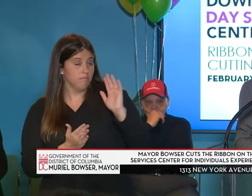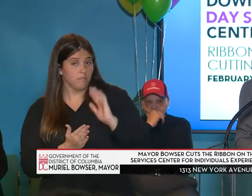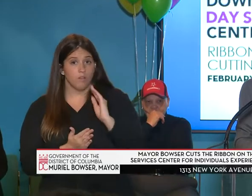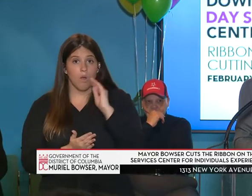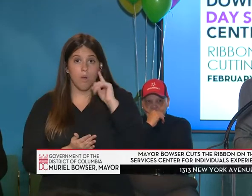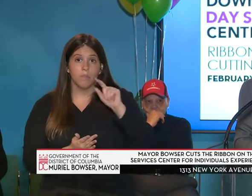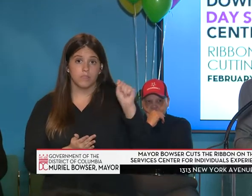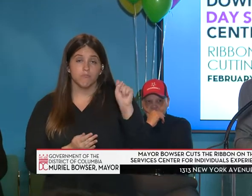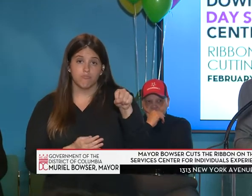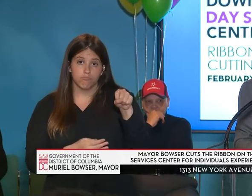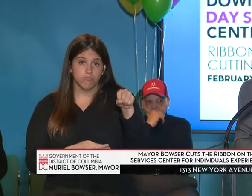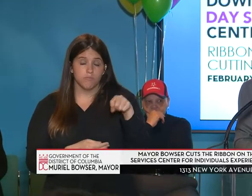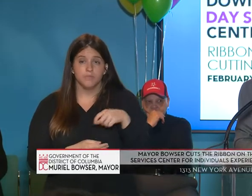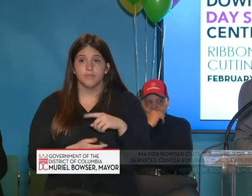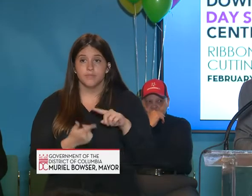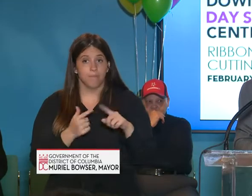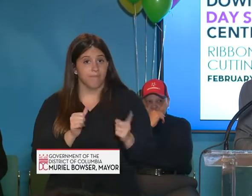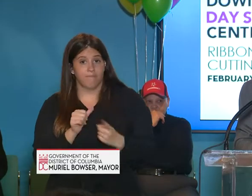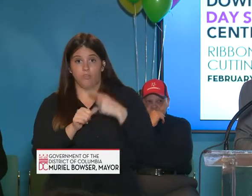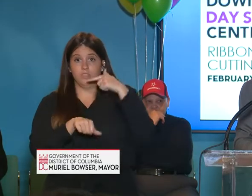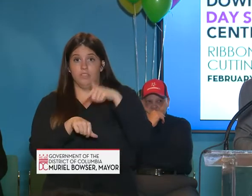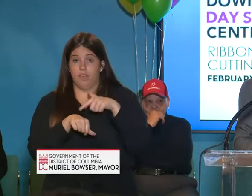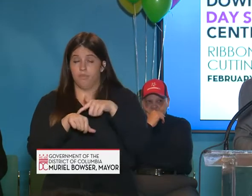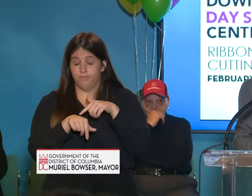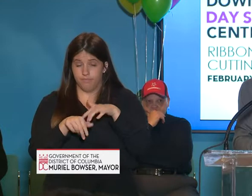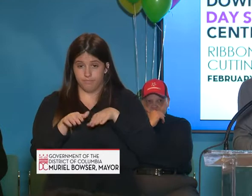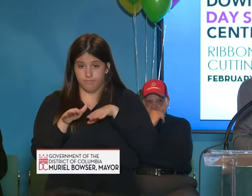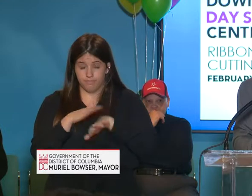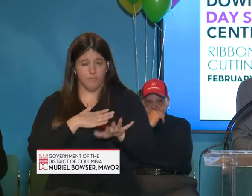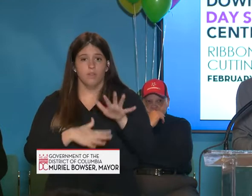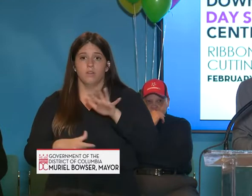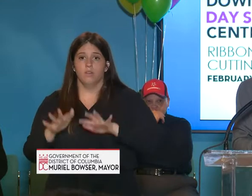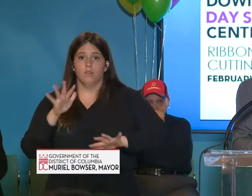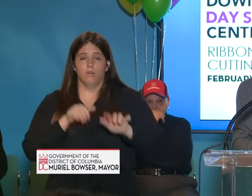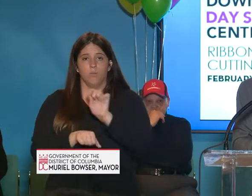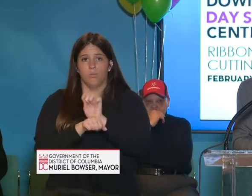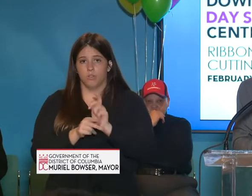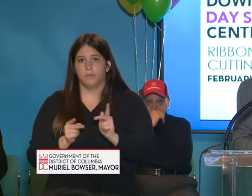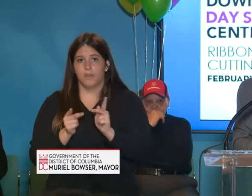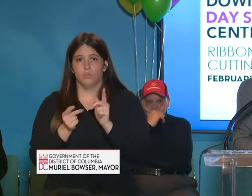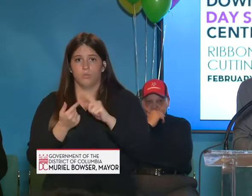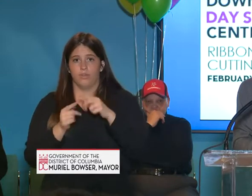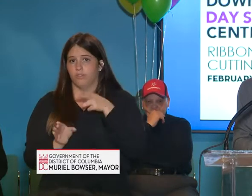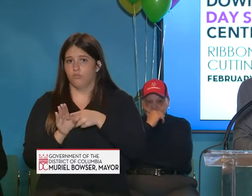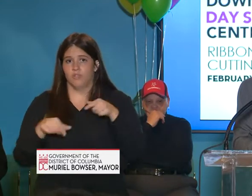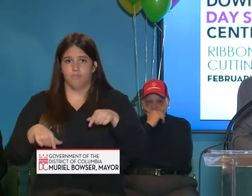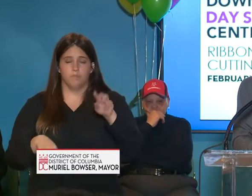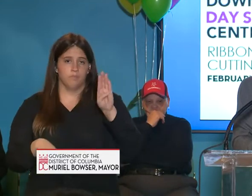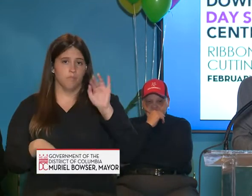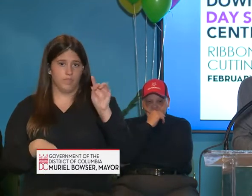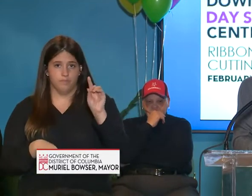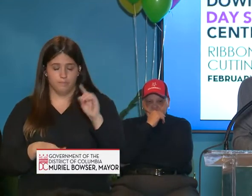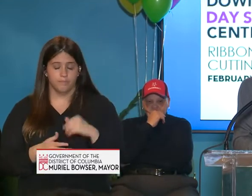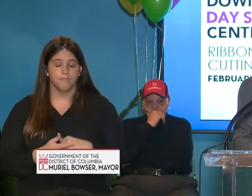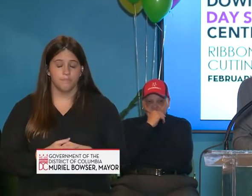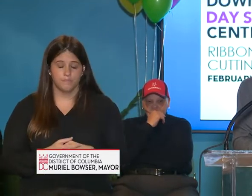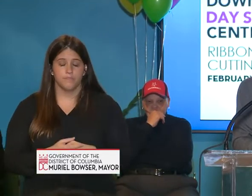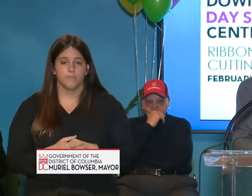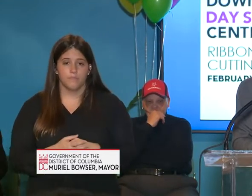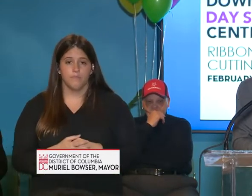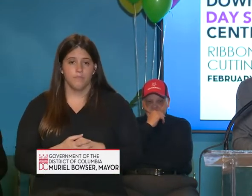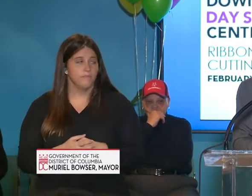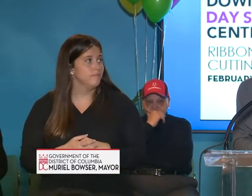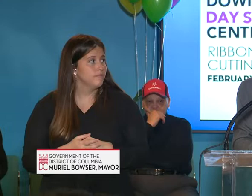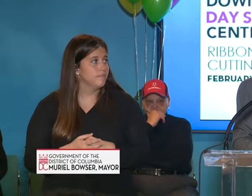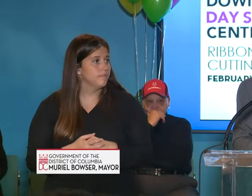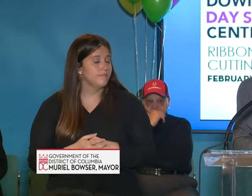and some of whom this is the first time they're entering into the workplace when they join the bid. And then